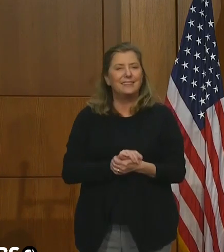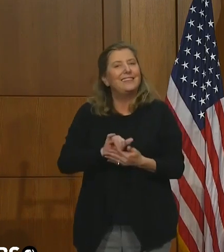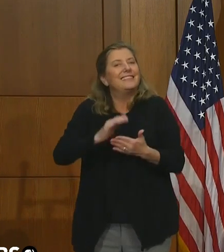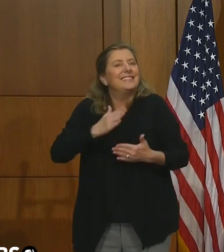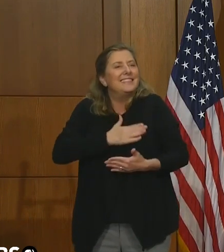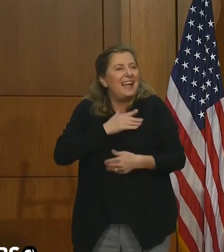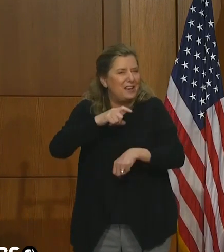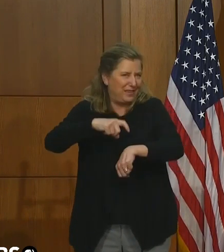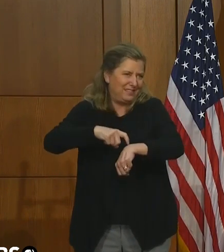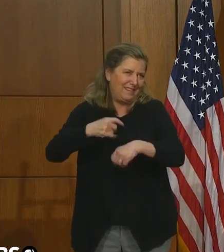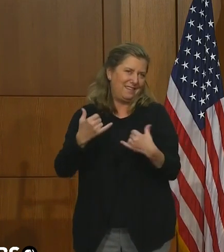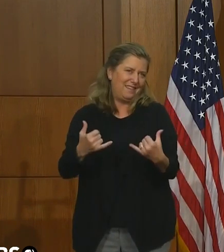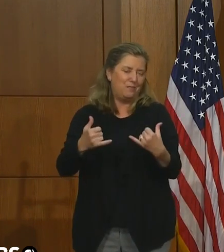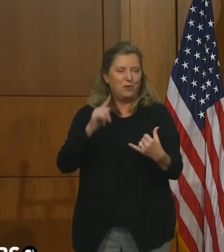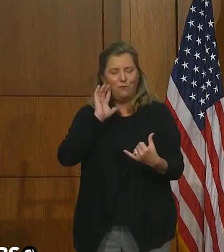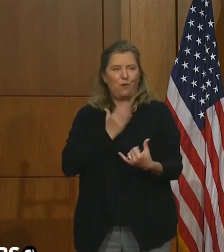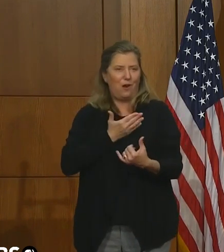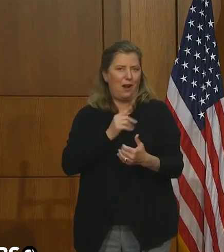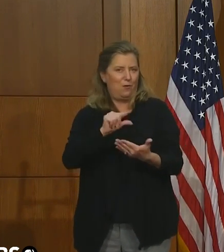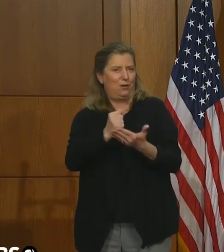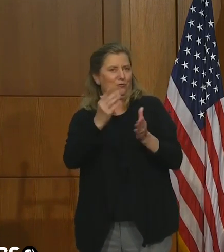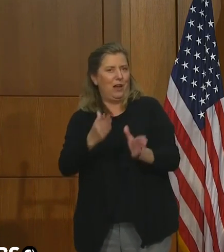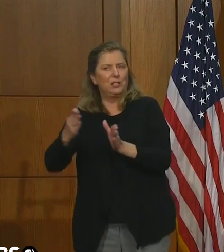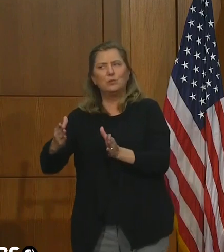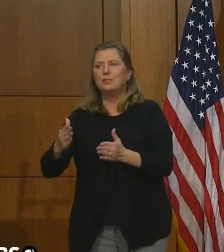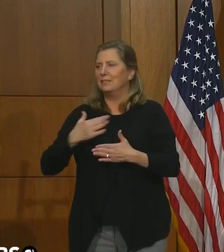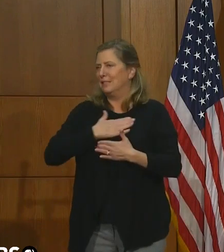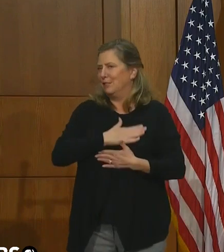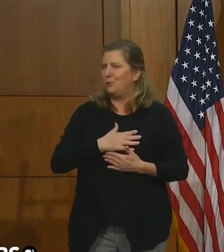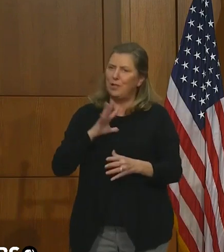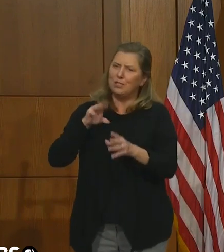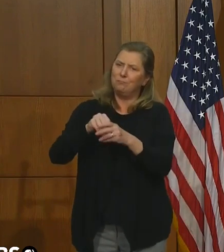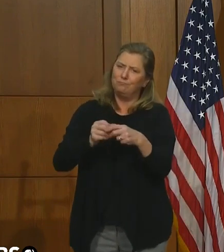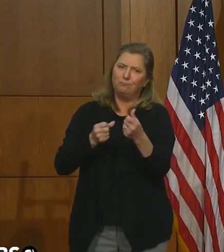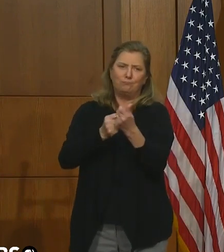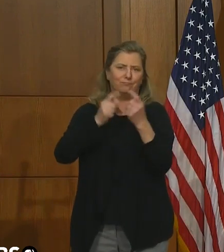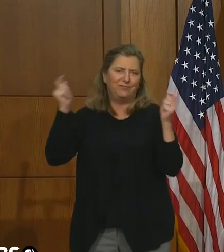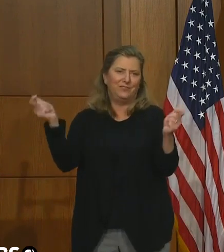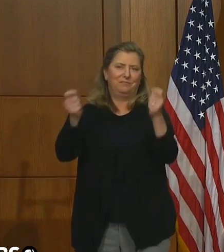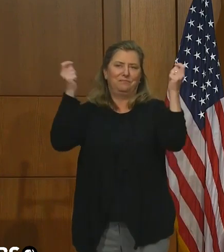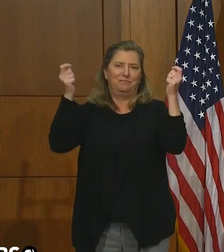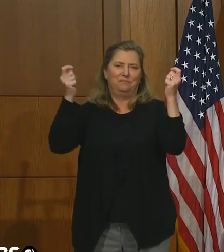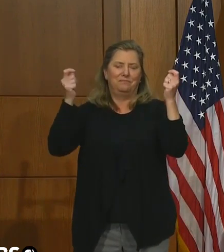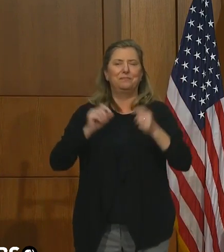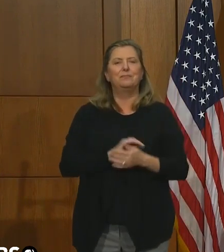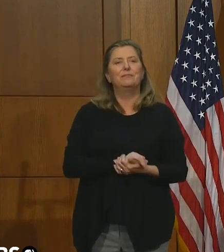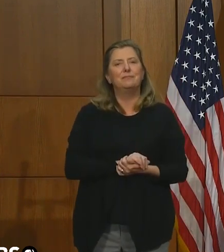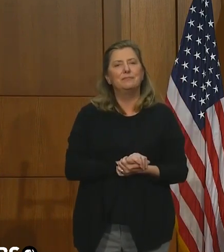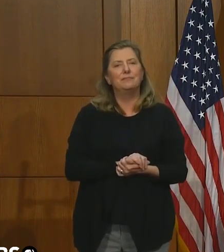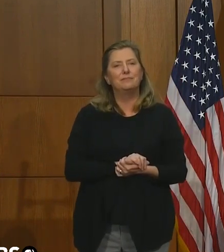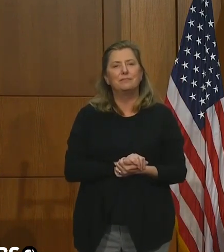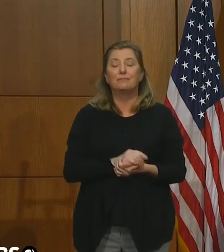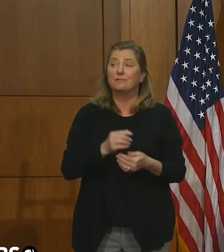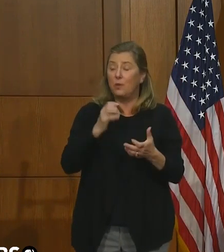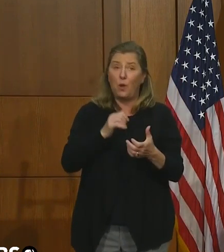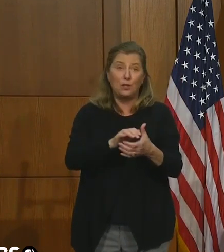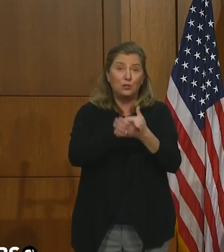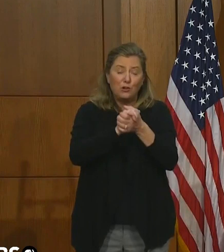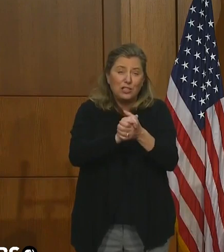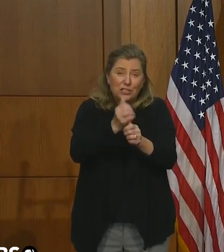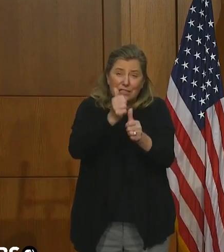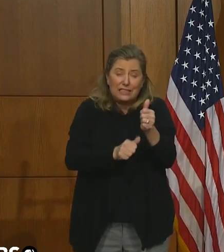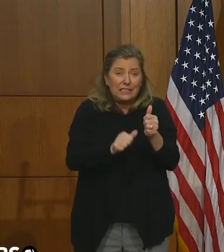happy time for our graduates, so please be part of that celebration. I want to congratulate every